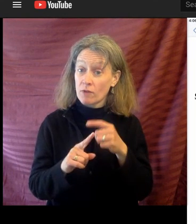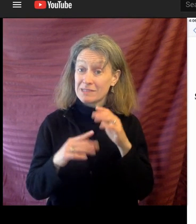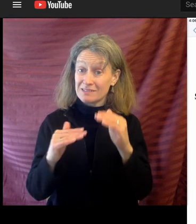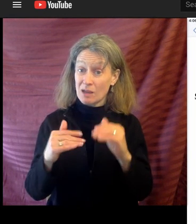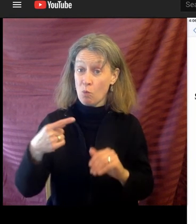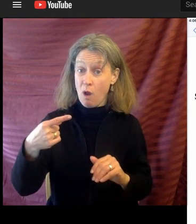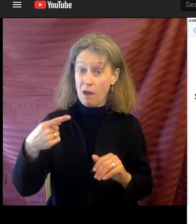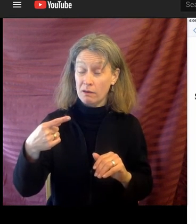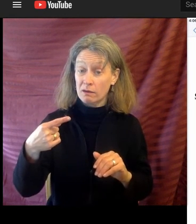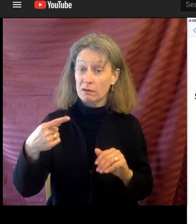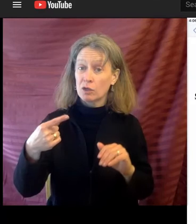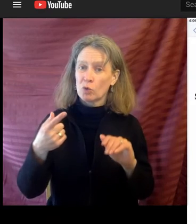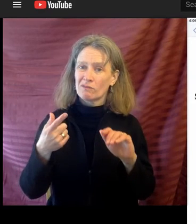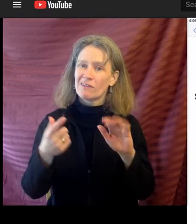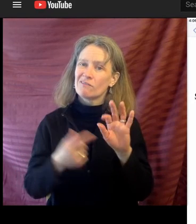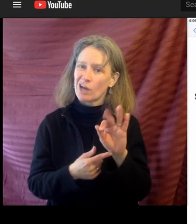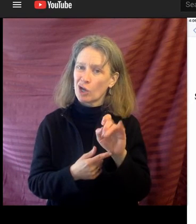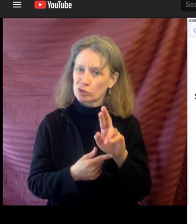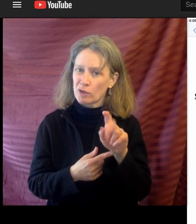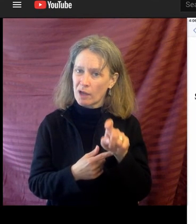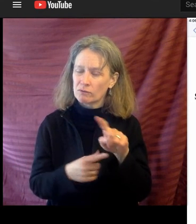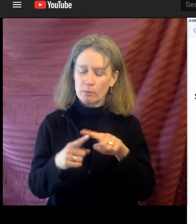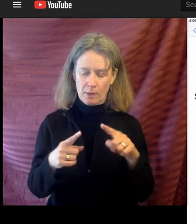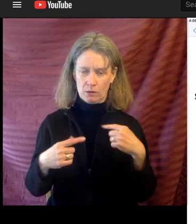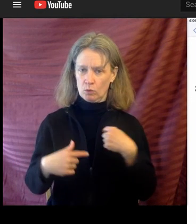it's already in factored form.